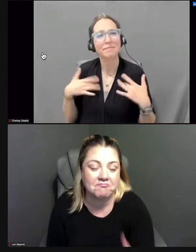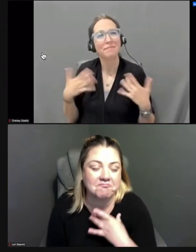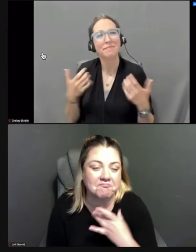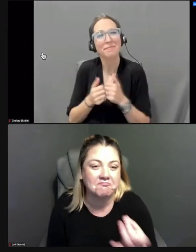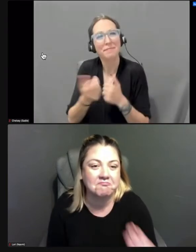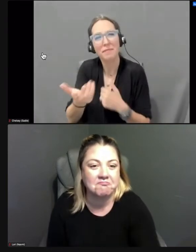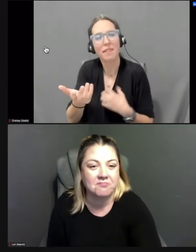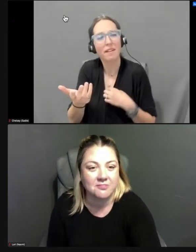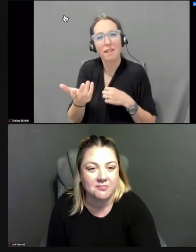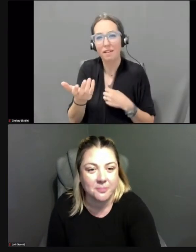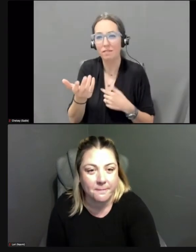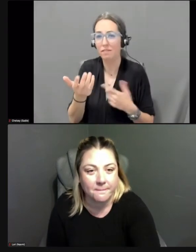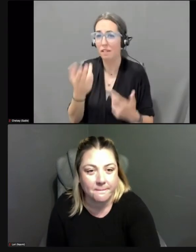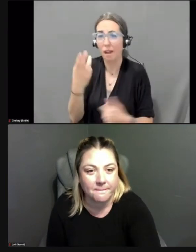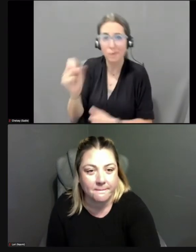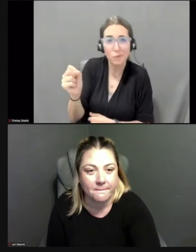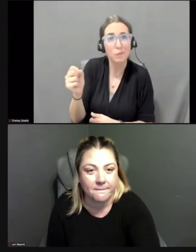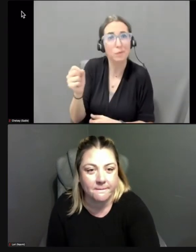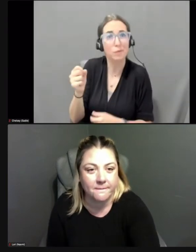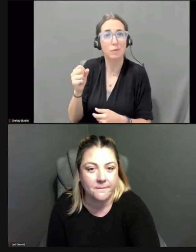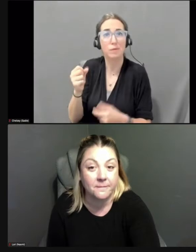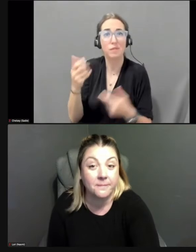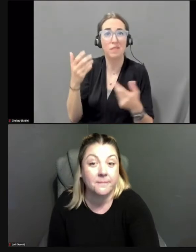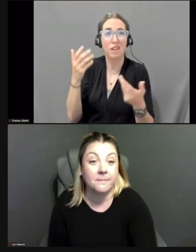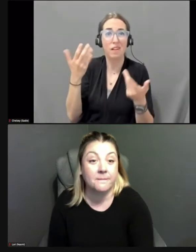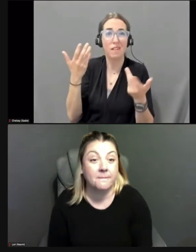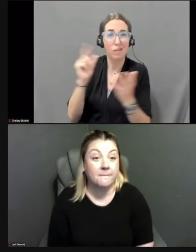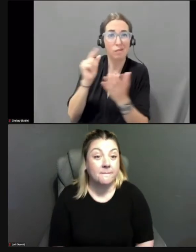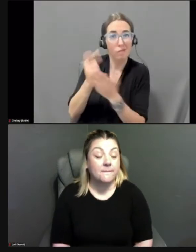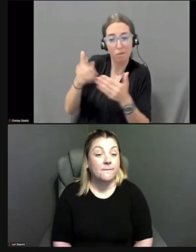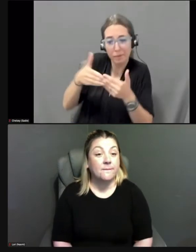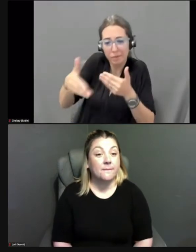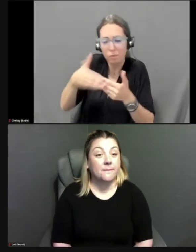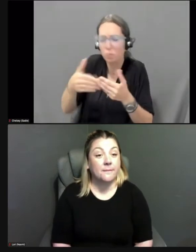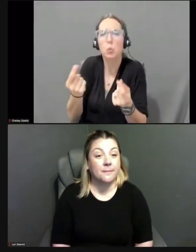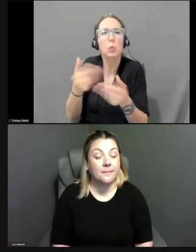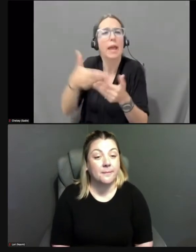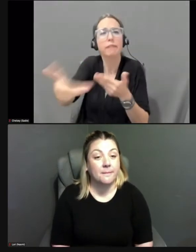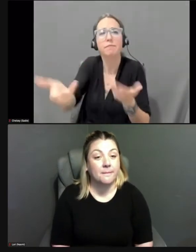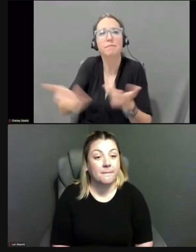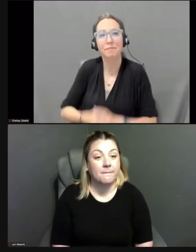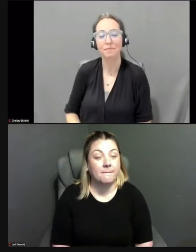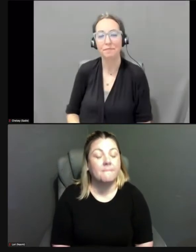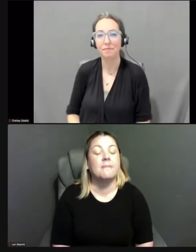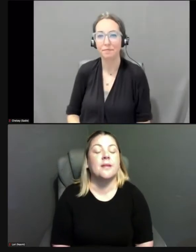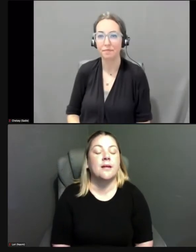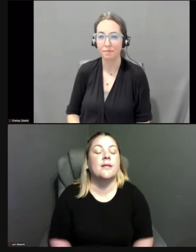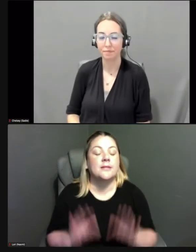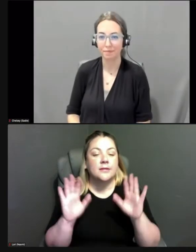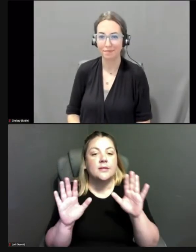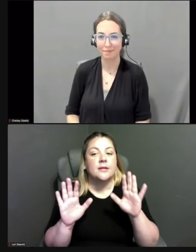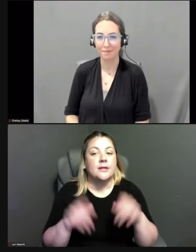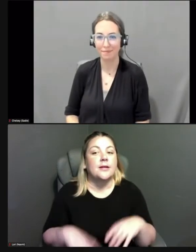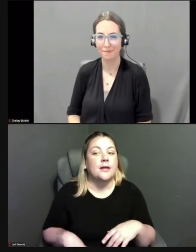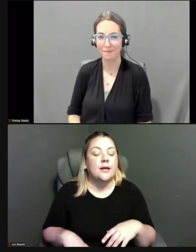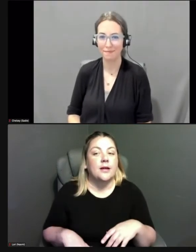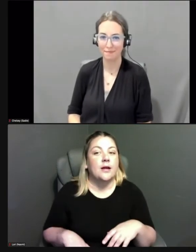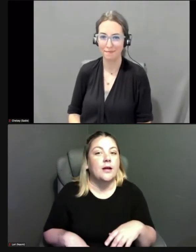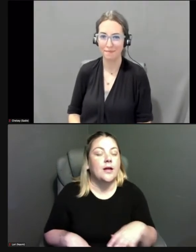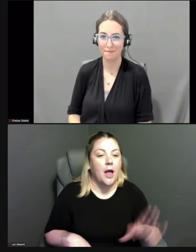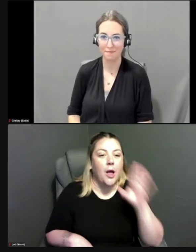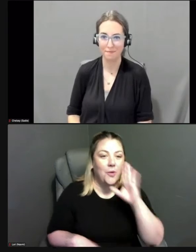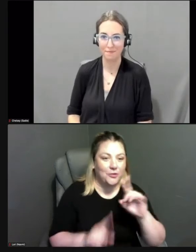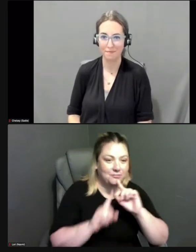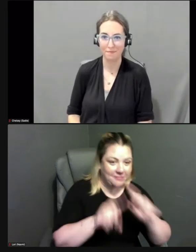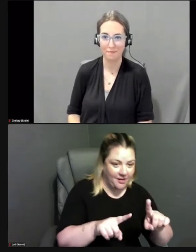or during high school or kind of after high school, how did things evolve for you? So I will answer that, but first I just have to go on this